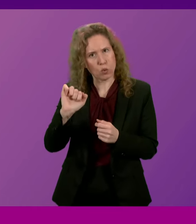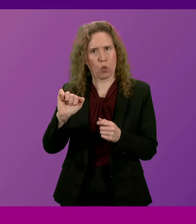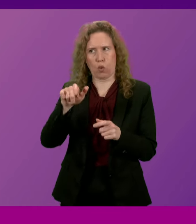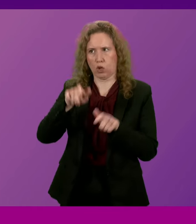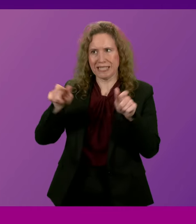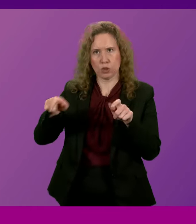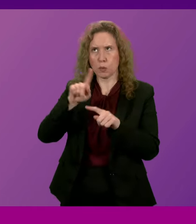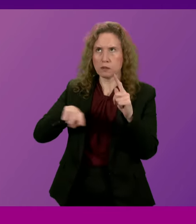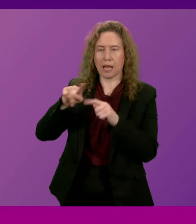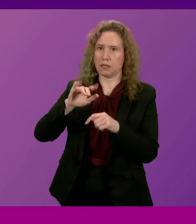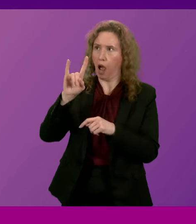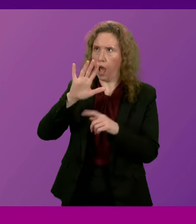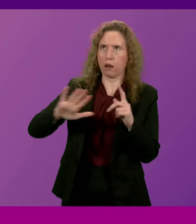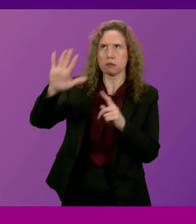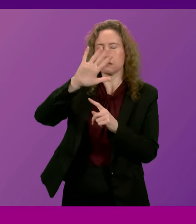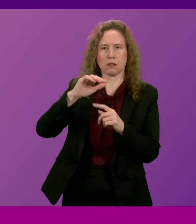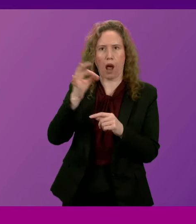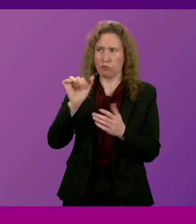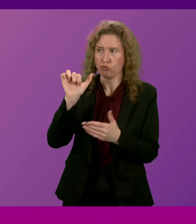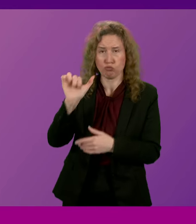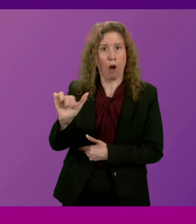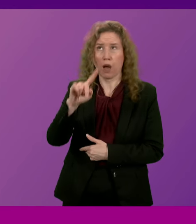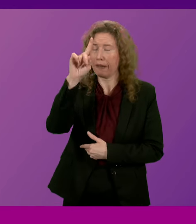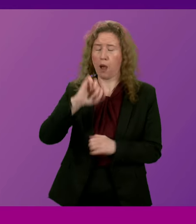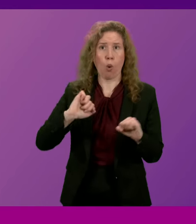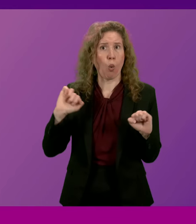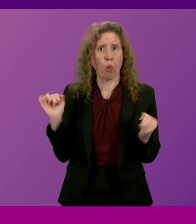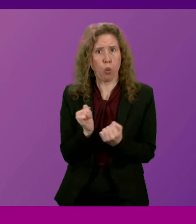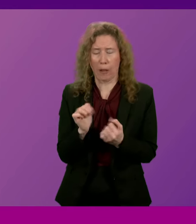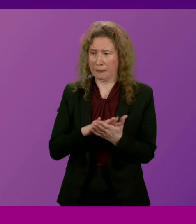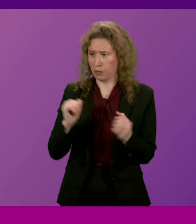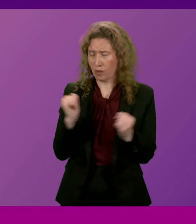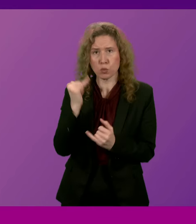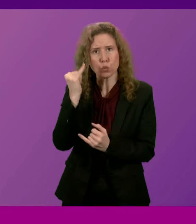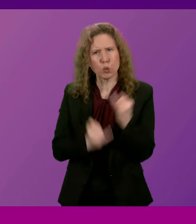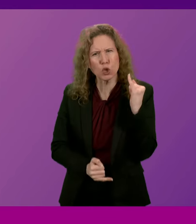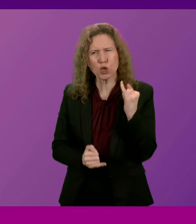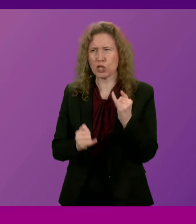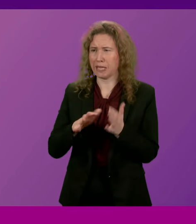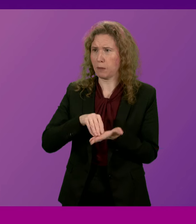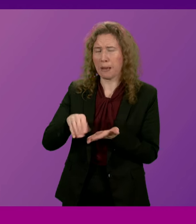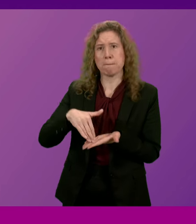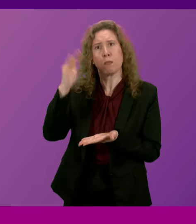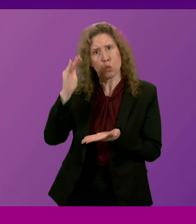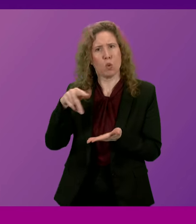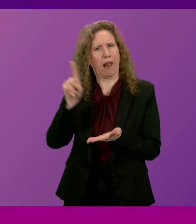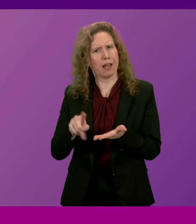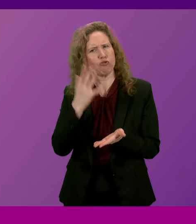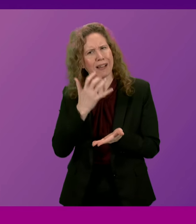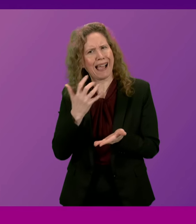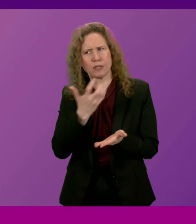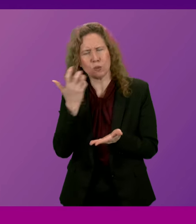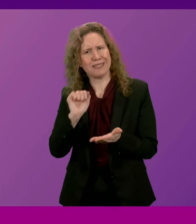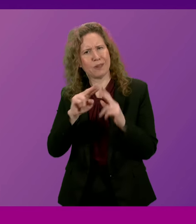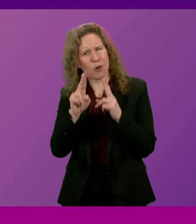Highlands and Islands where, as she correctly indicates, the hardship of the decisions by the United Kingdom Government to